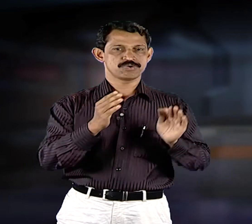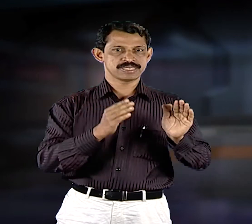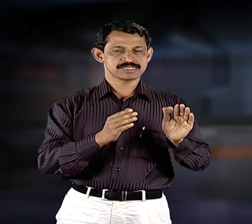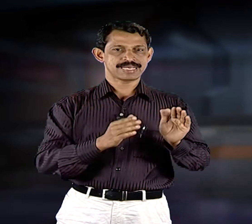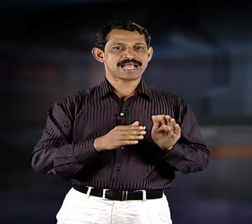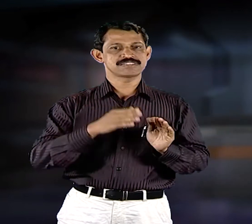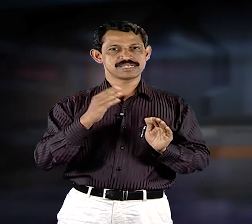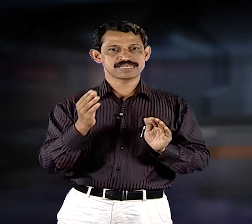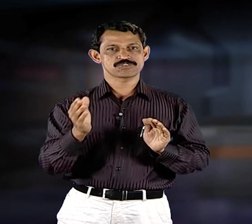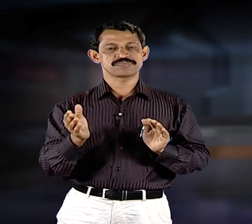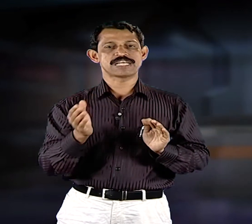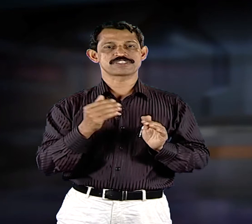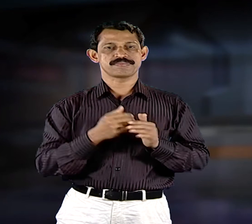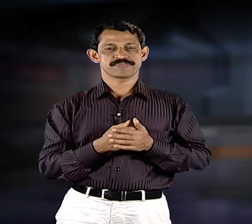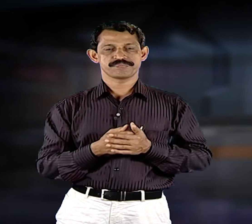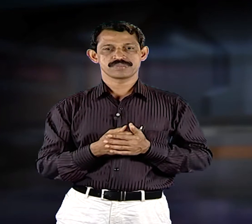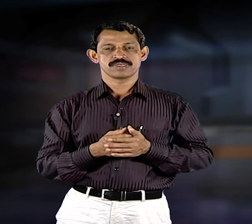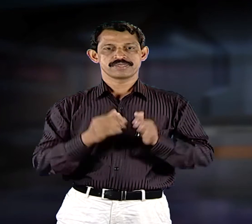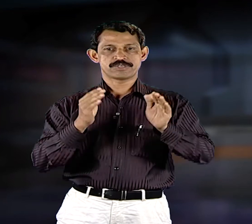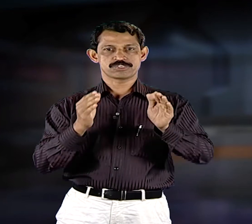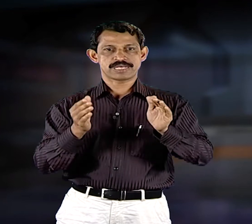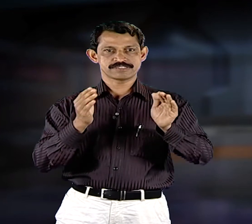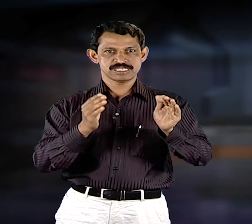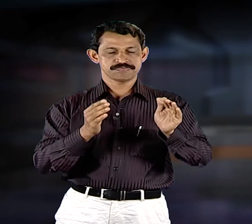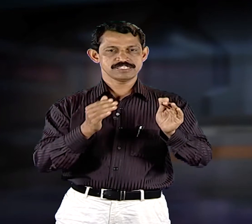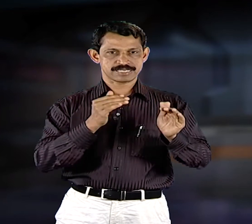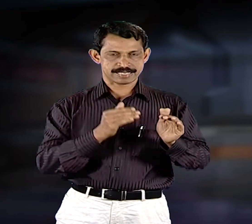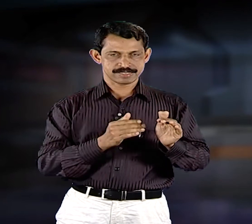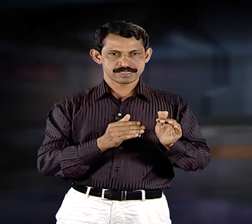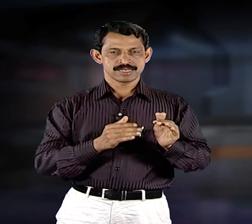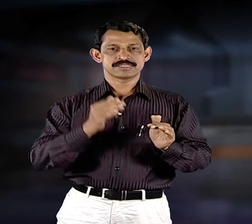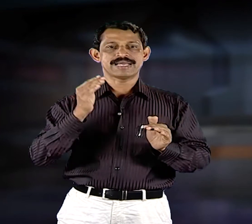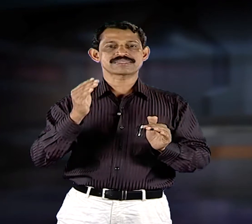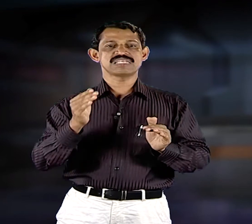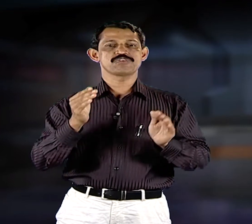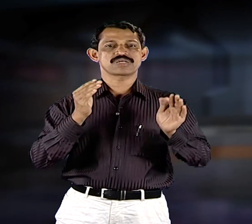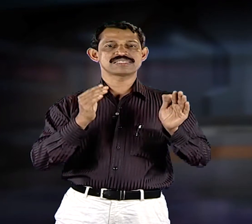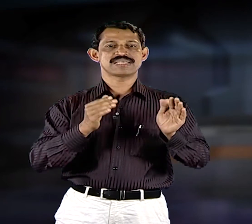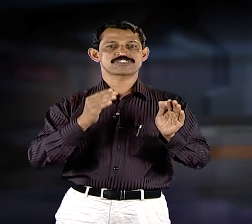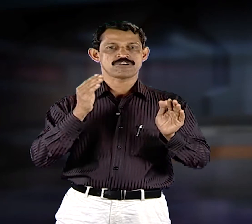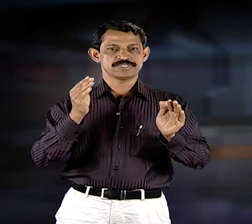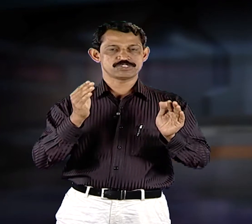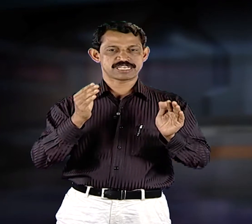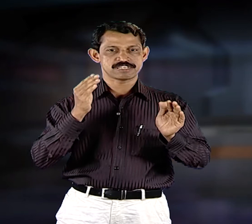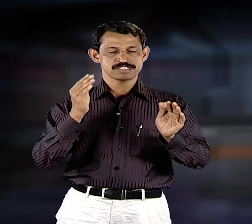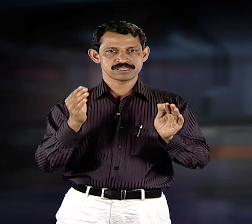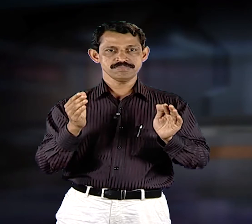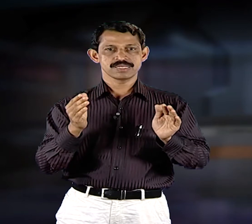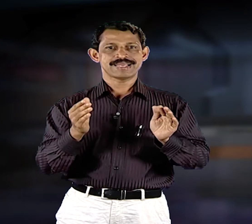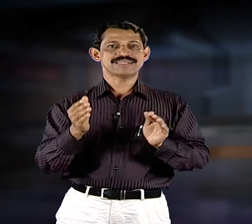duties as citizens of the nation. In order to achieve this end, the active utilization of the education system and the